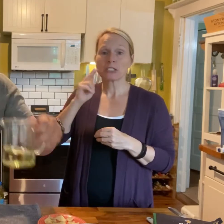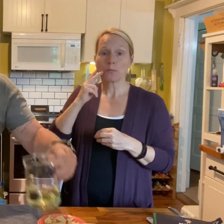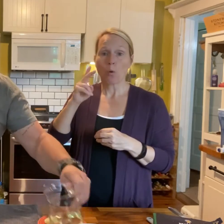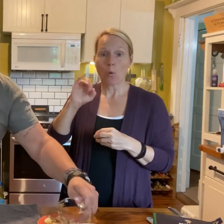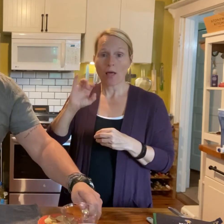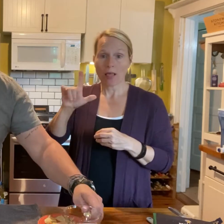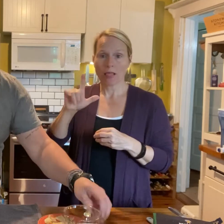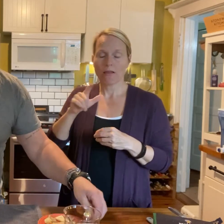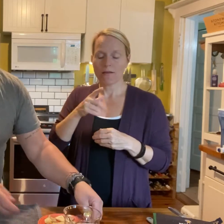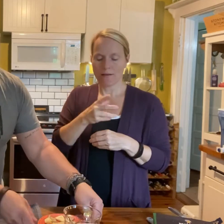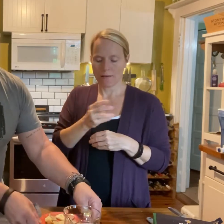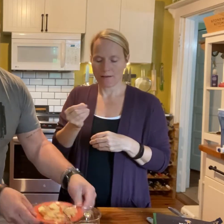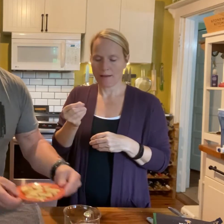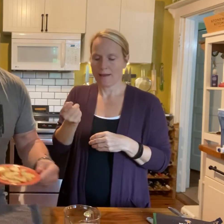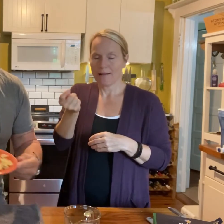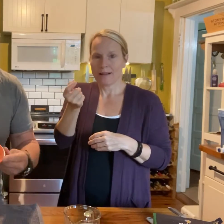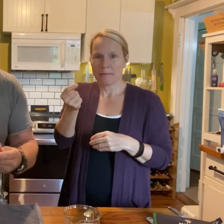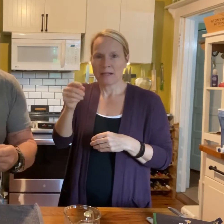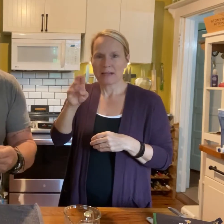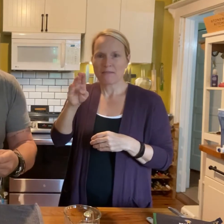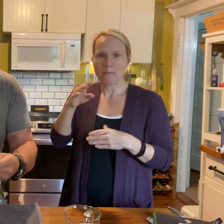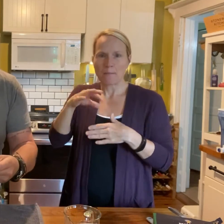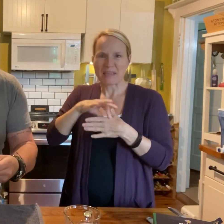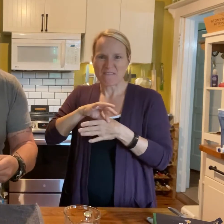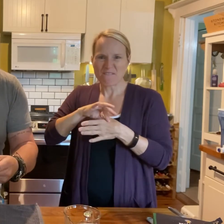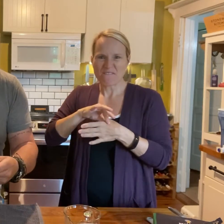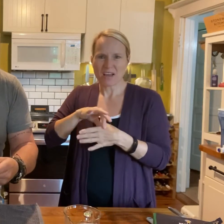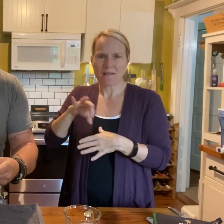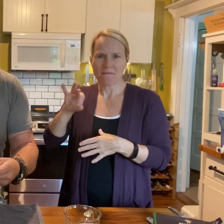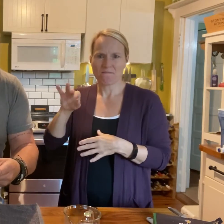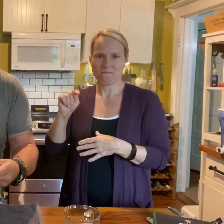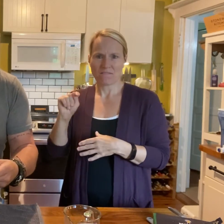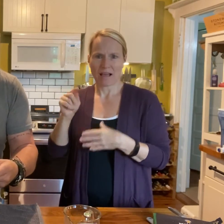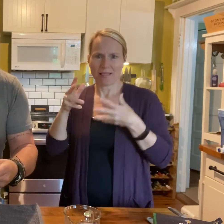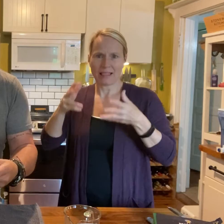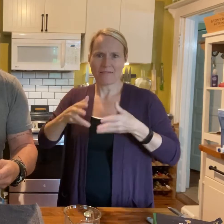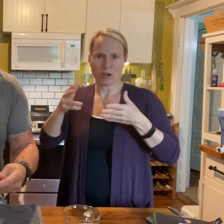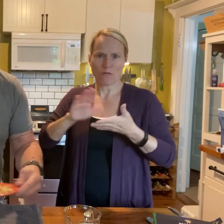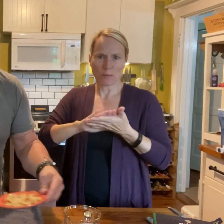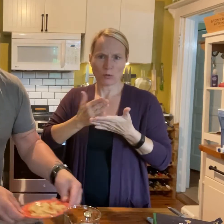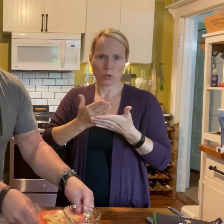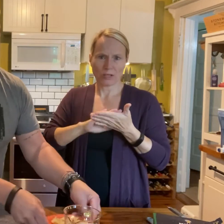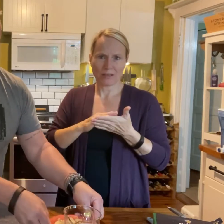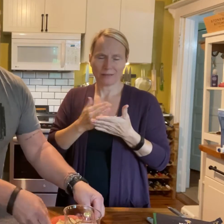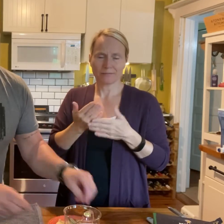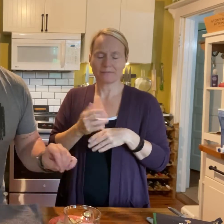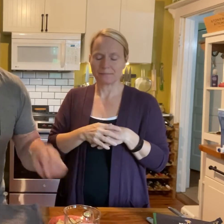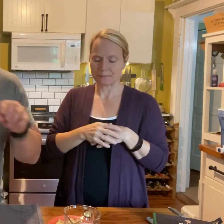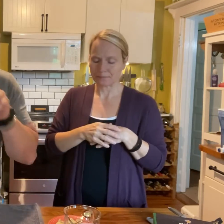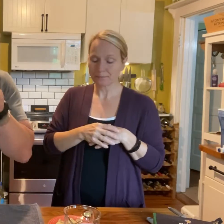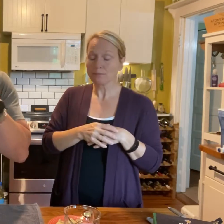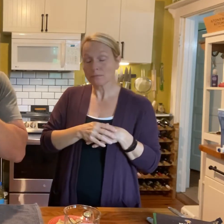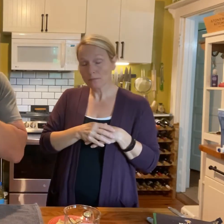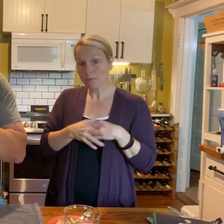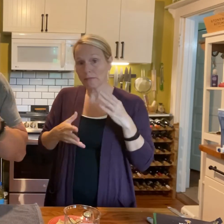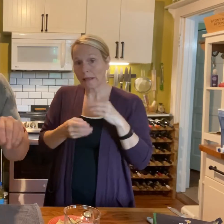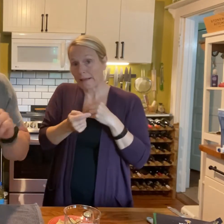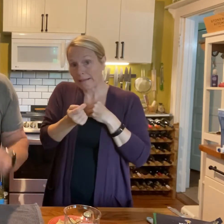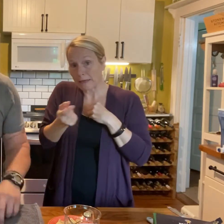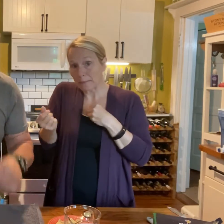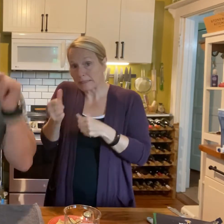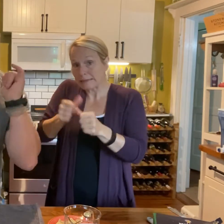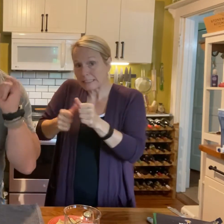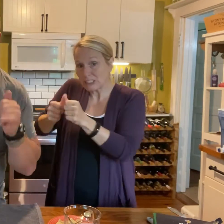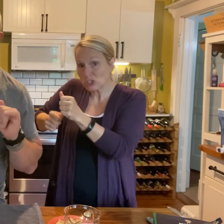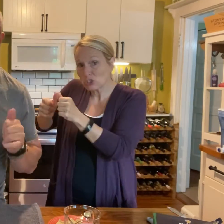vegetable oil. And like I said, I do have some beef fat left over from cooking some beef the other night, and I'm going to add a little bit of that in